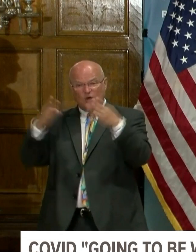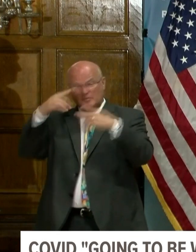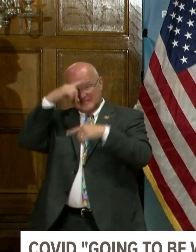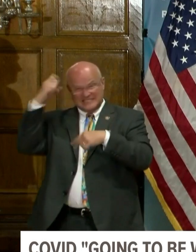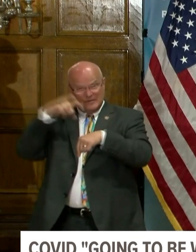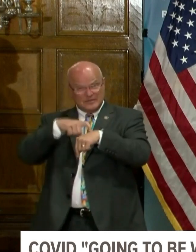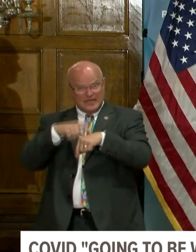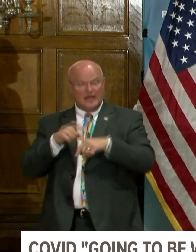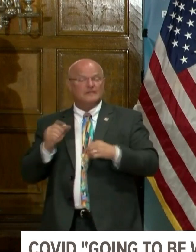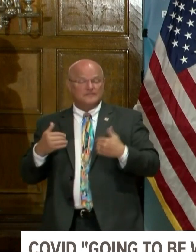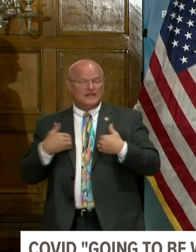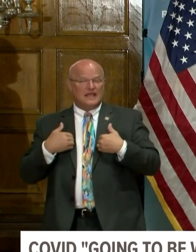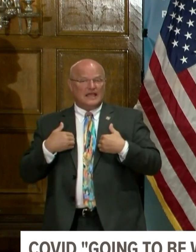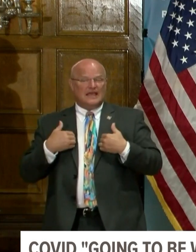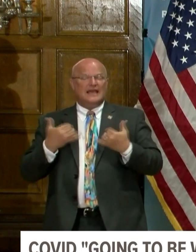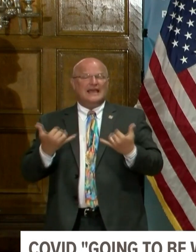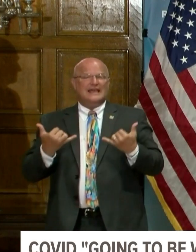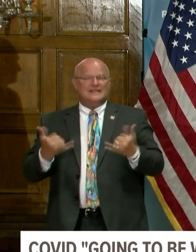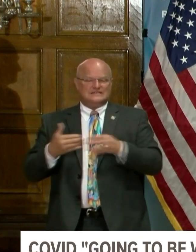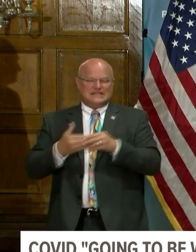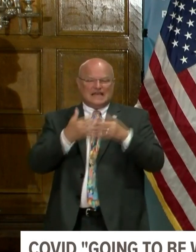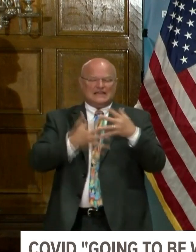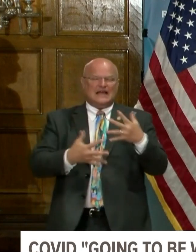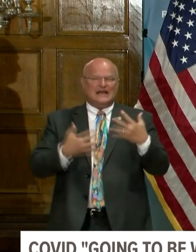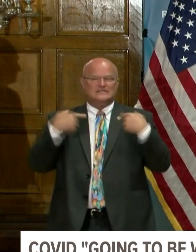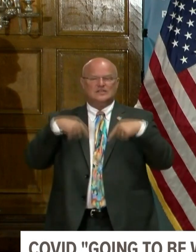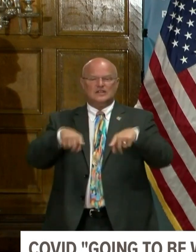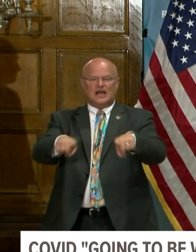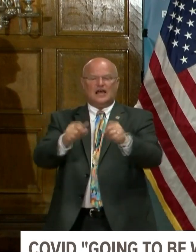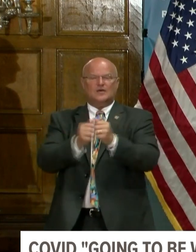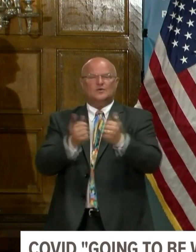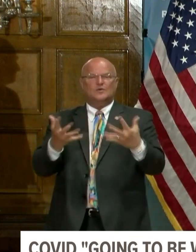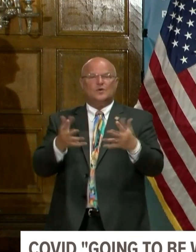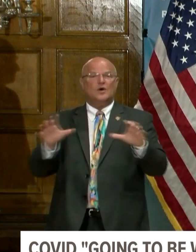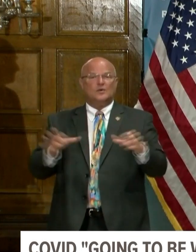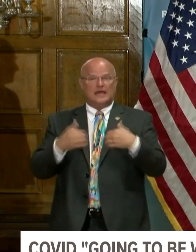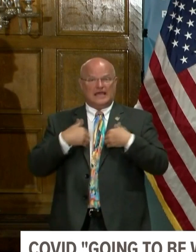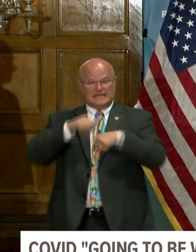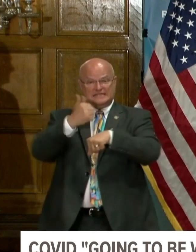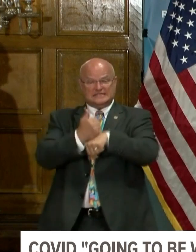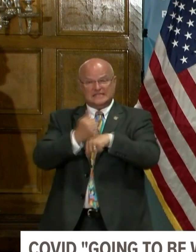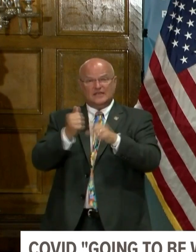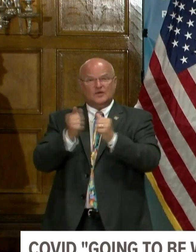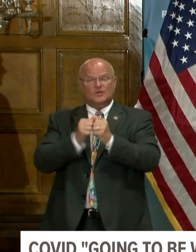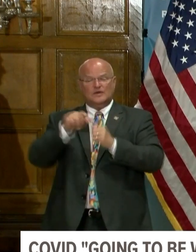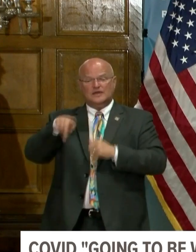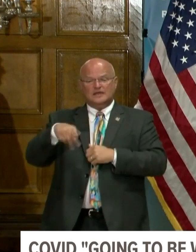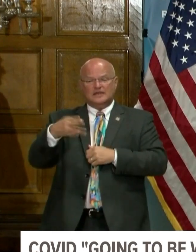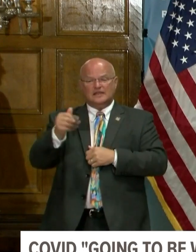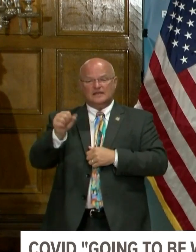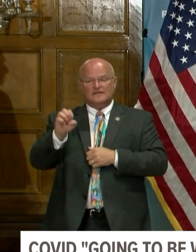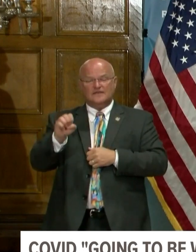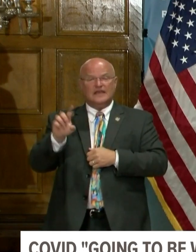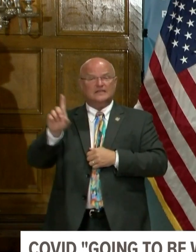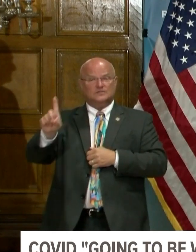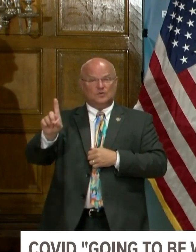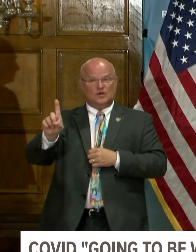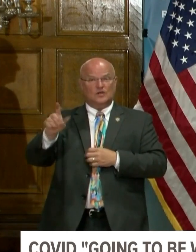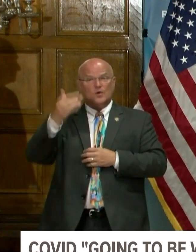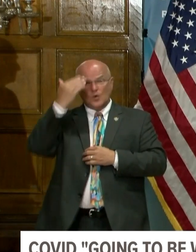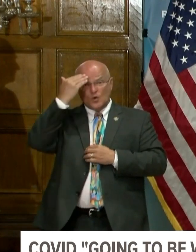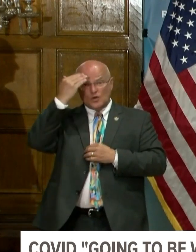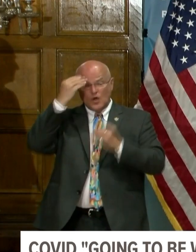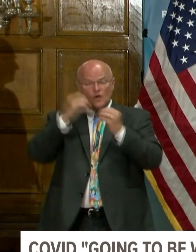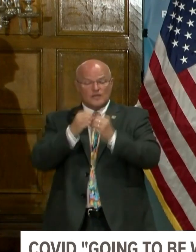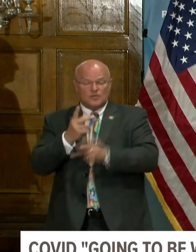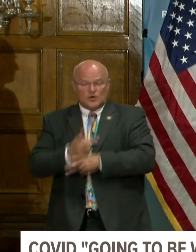summer, and those current guidelines are in line with what we did have in place with phase one. We know that the more cautious